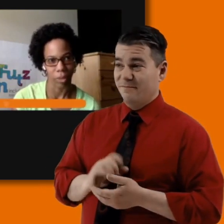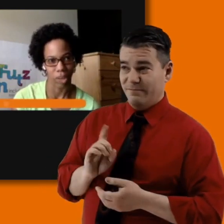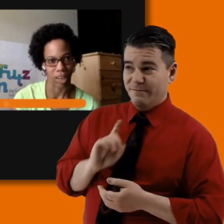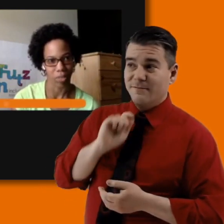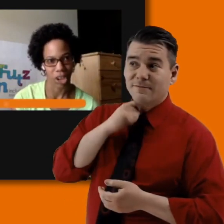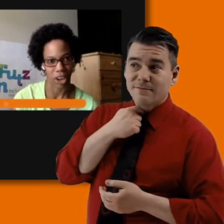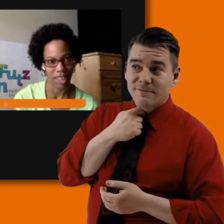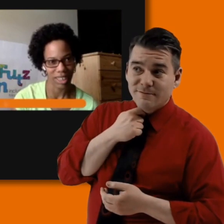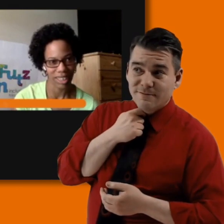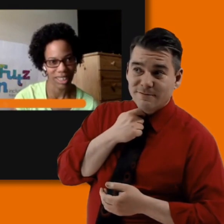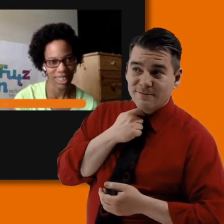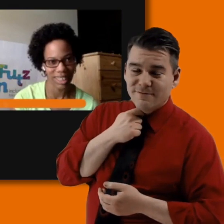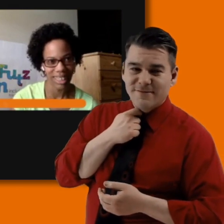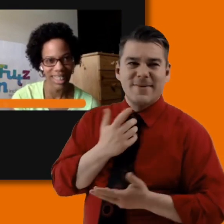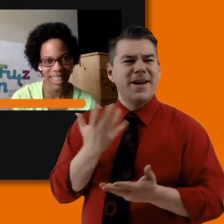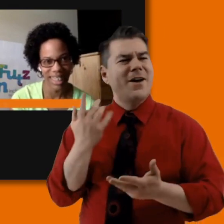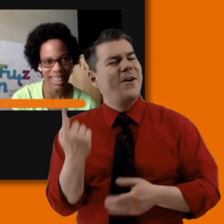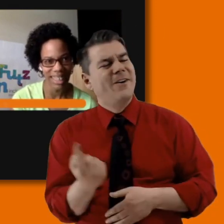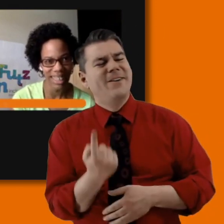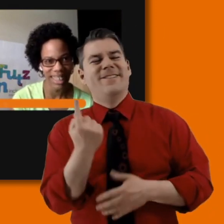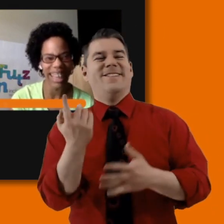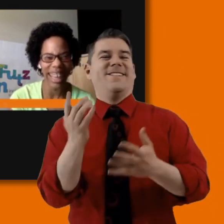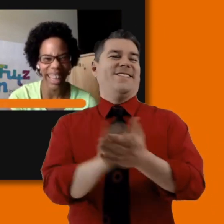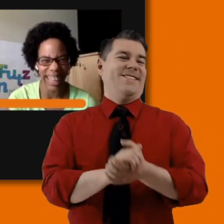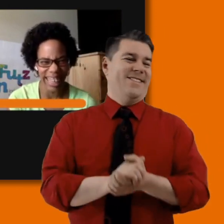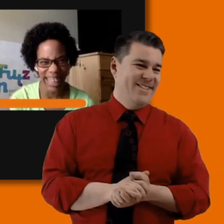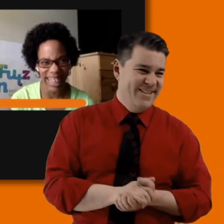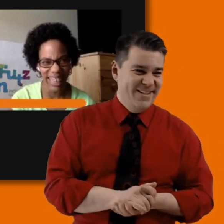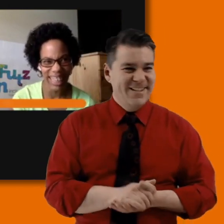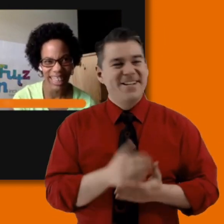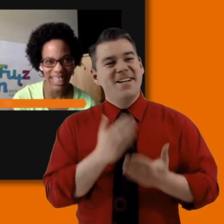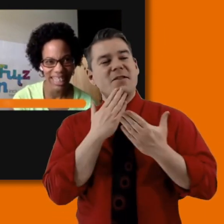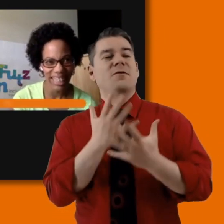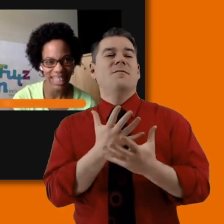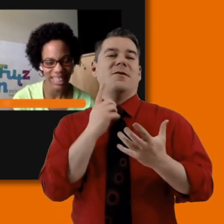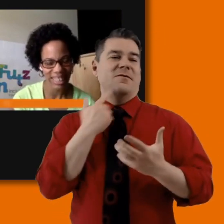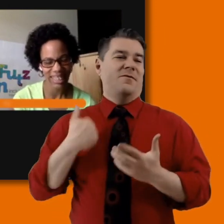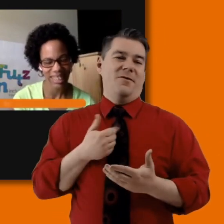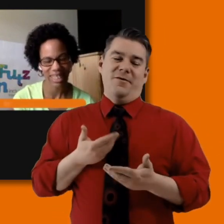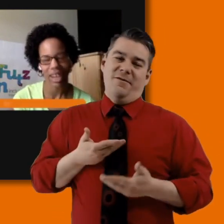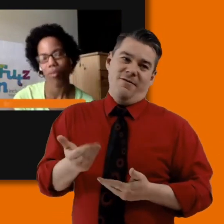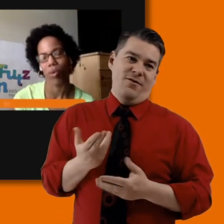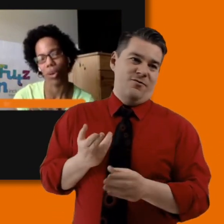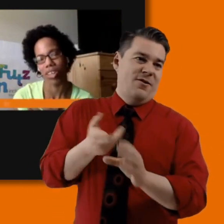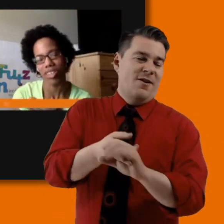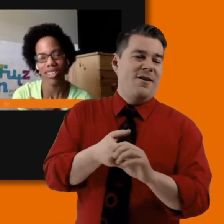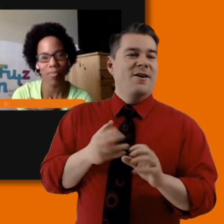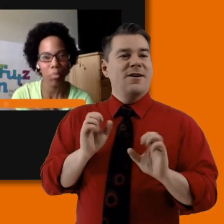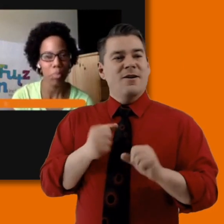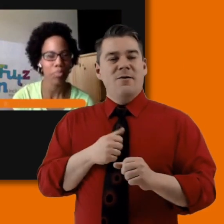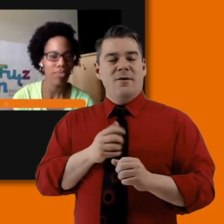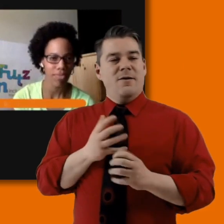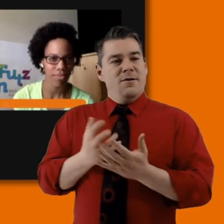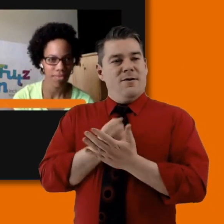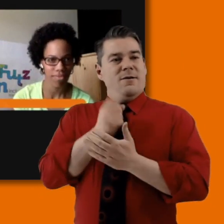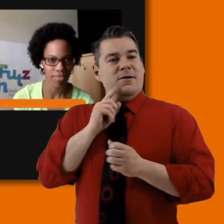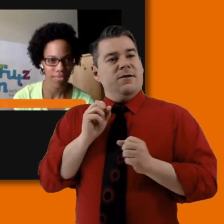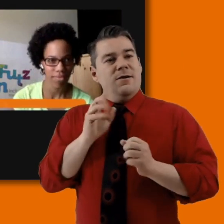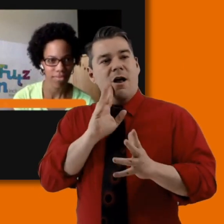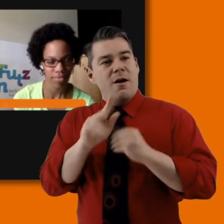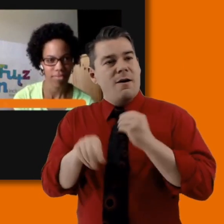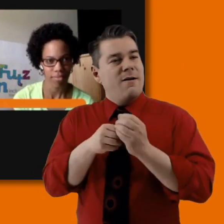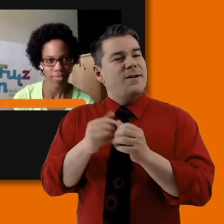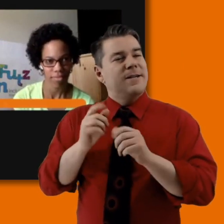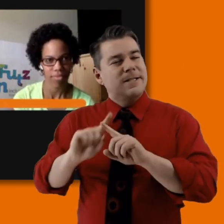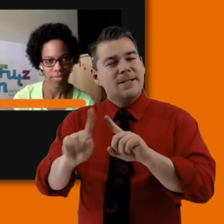David, you're muted. I'm sorry. Every time. Just thank you so much for having us, giving us a chance to talk about all the things